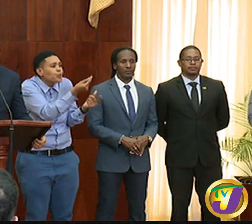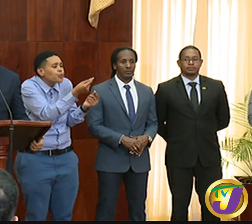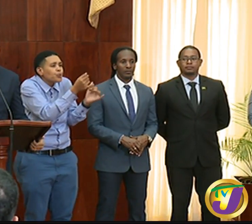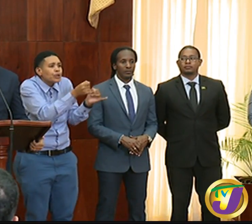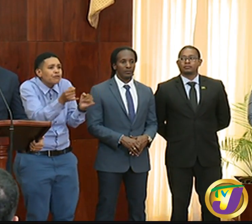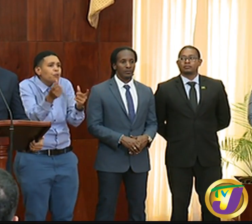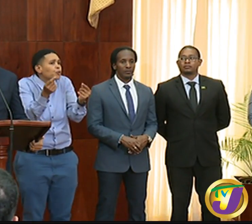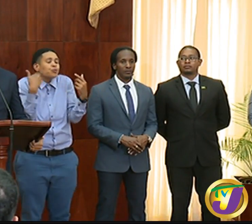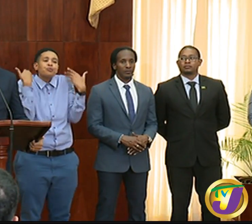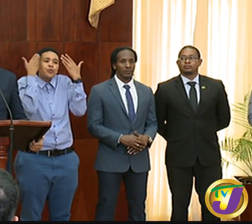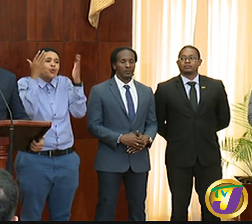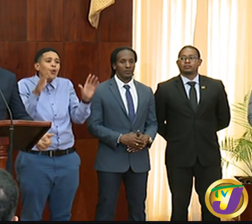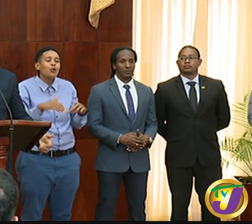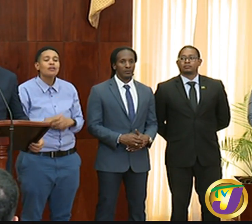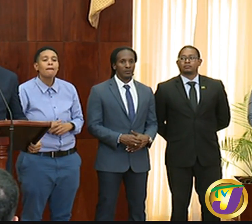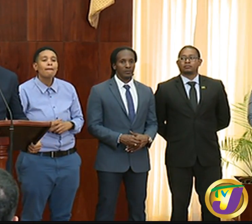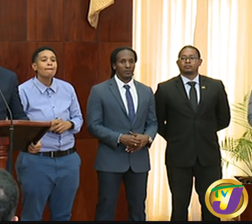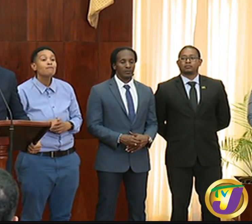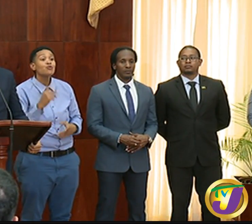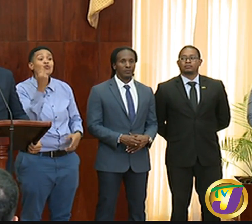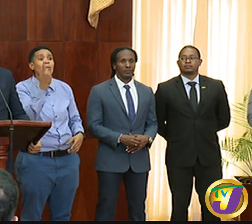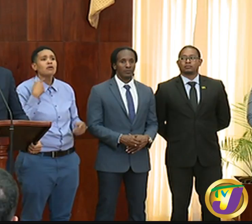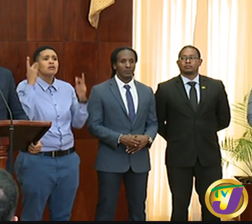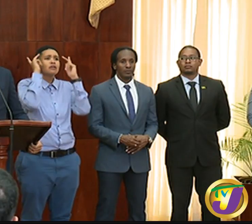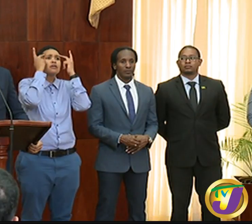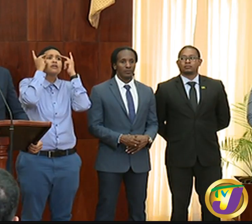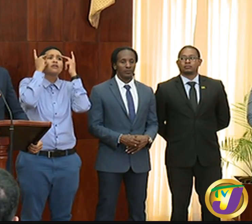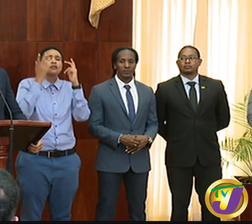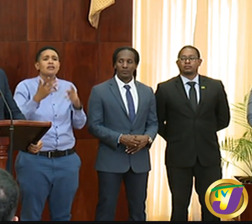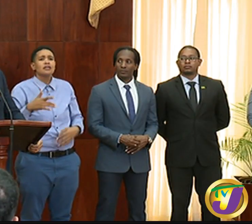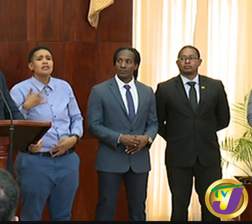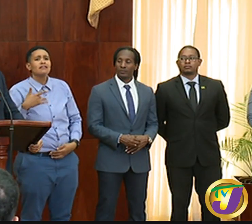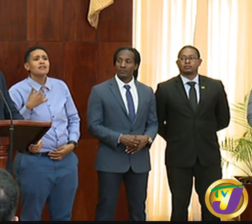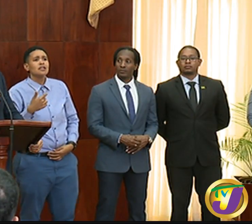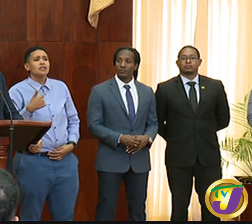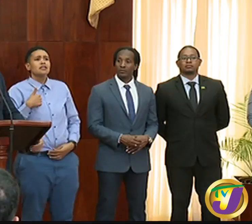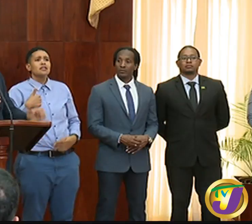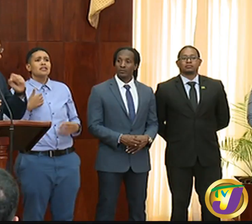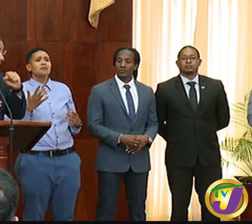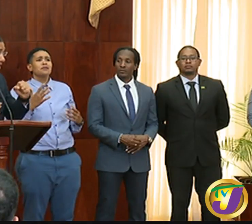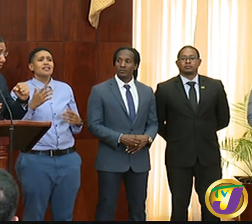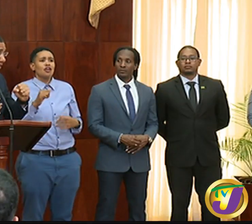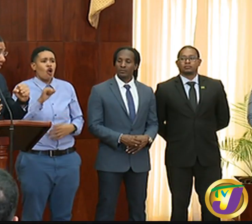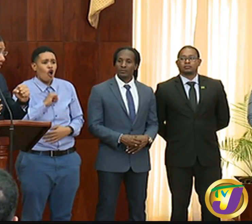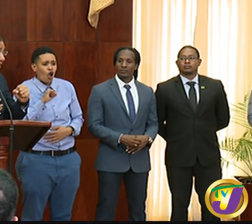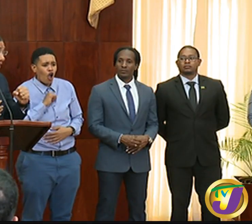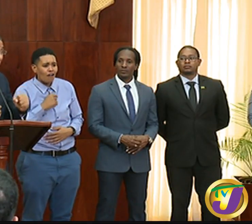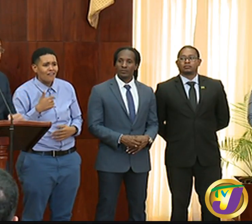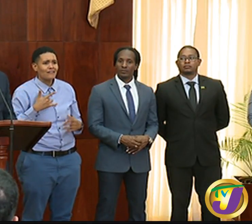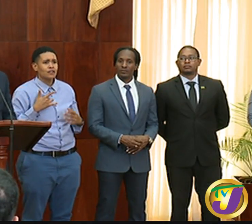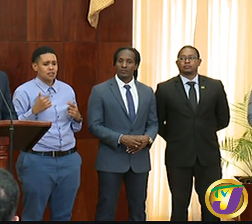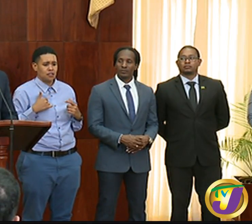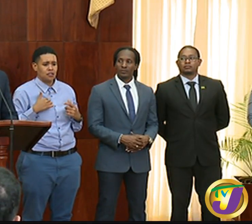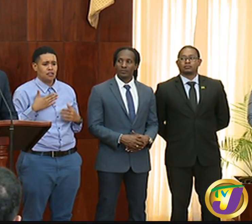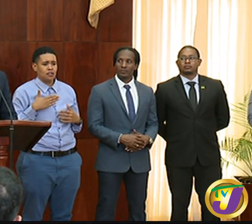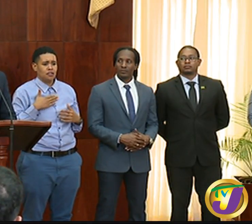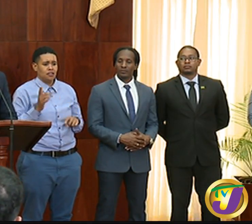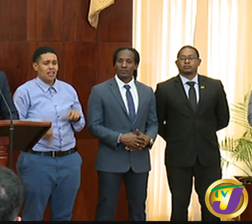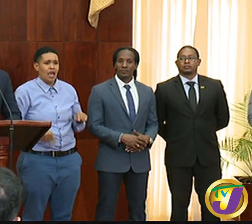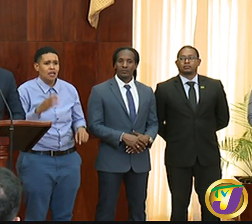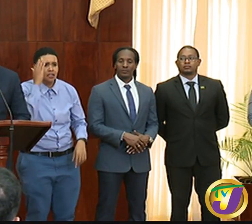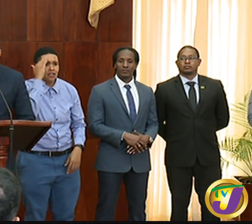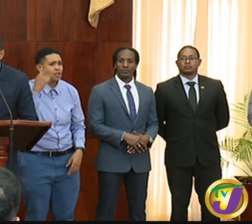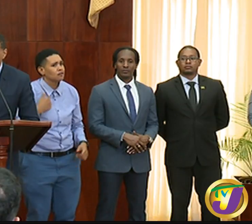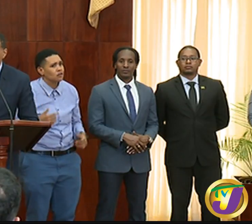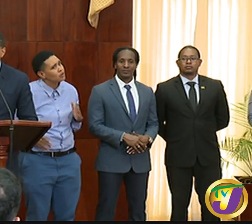So someone may, out of panic, feel some tightness in their chest, or they are coughing, and they say, you know what, I